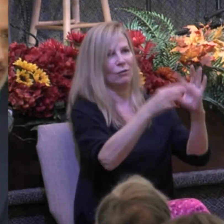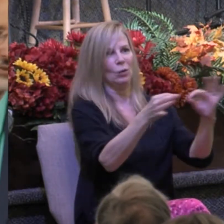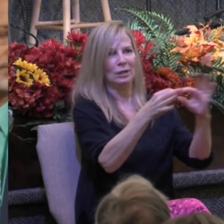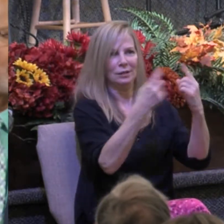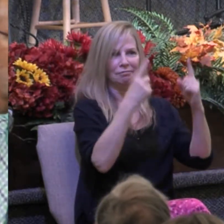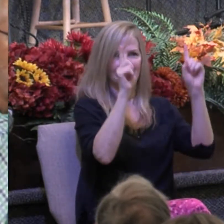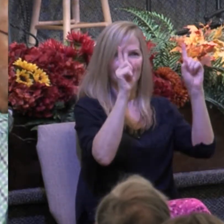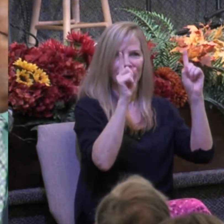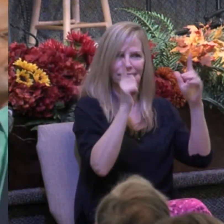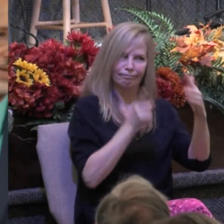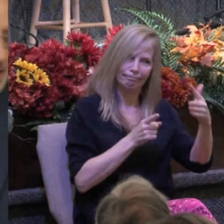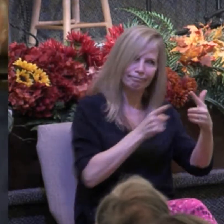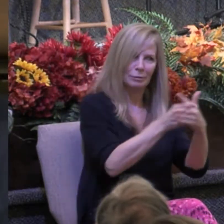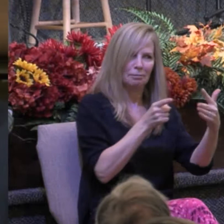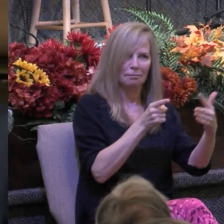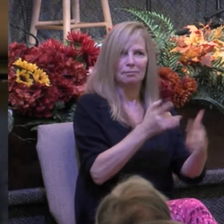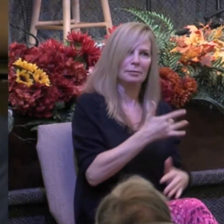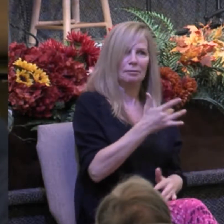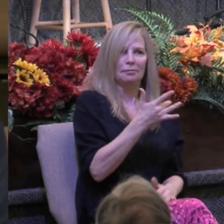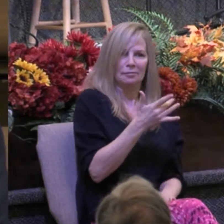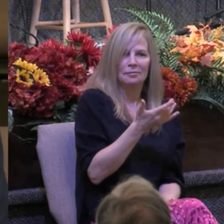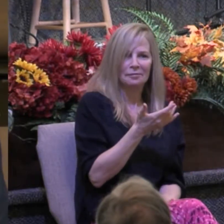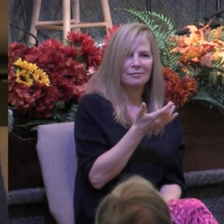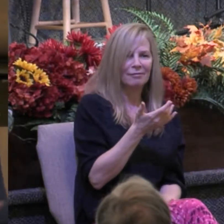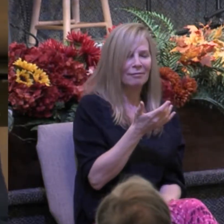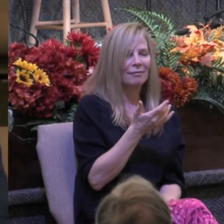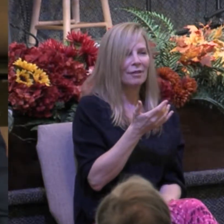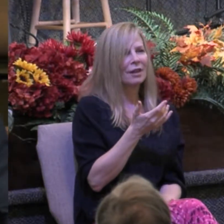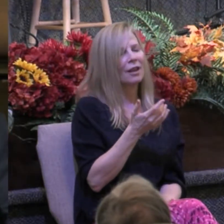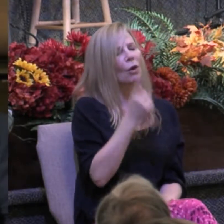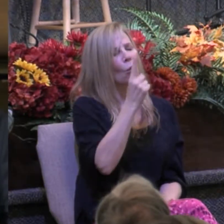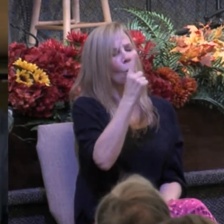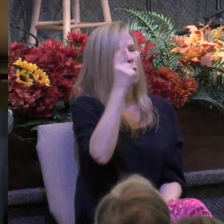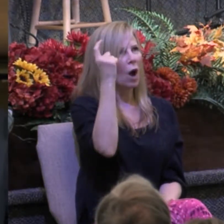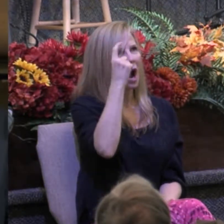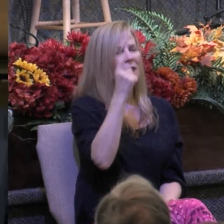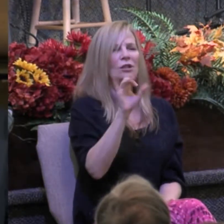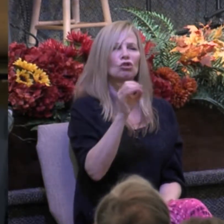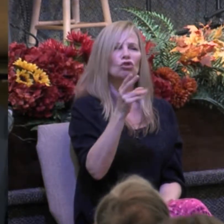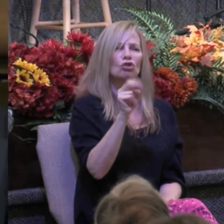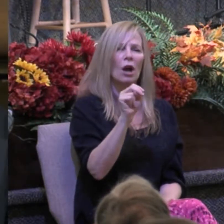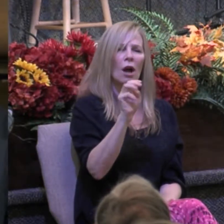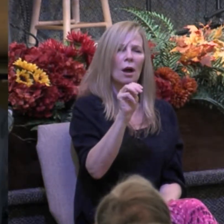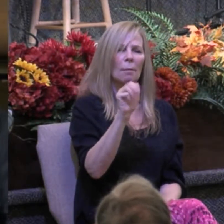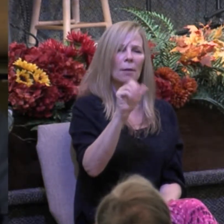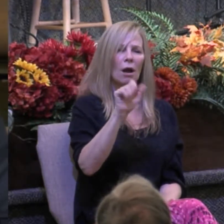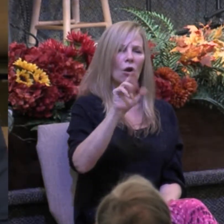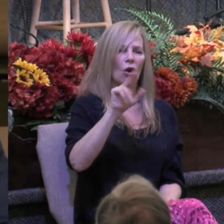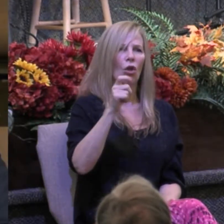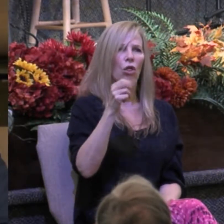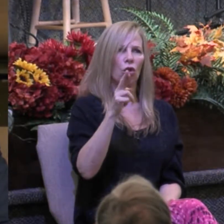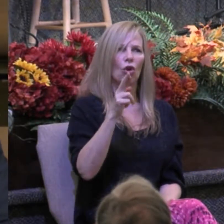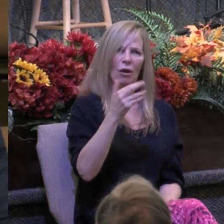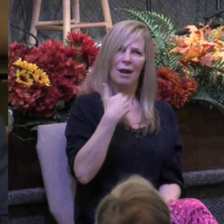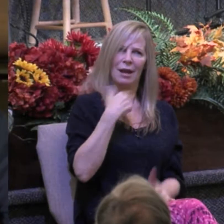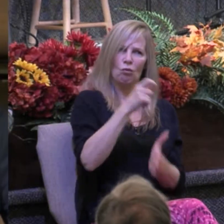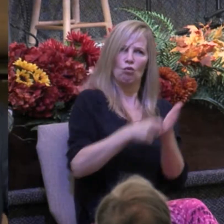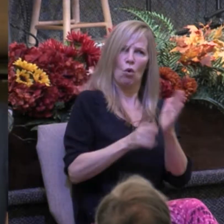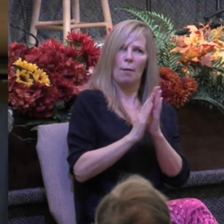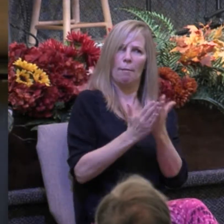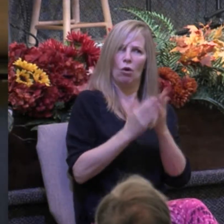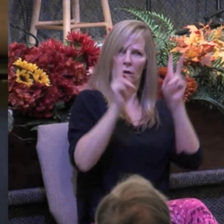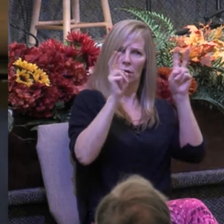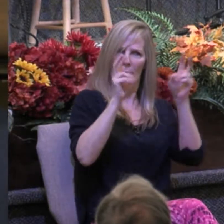place. Listen to these wise and insightful words by John MacArthur from his book about the Holy Spirit entitled